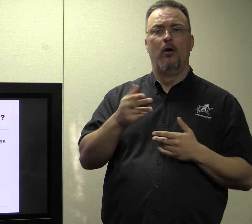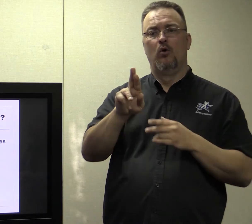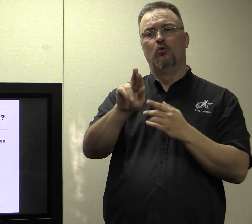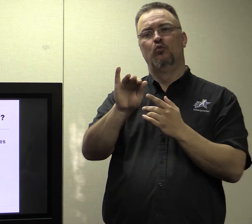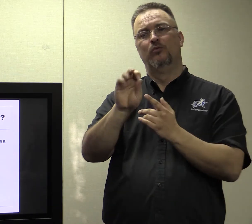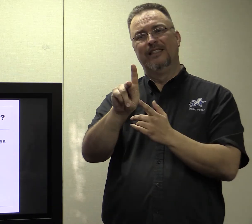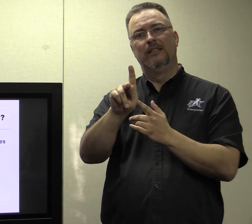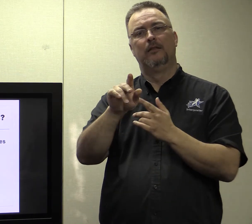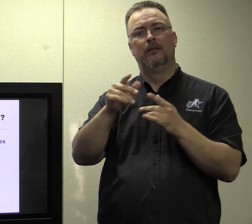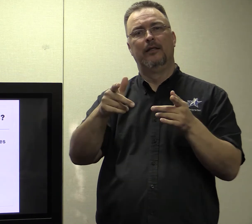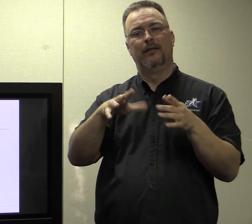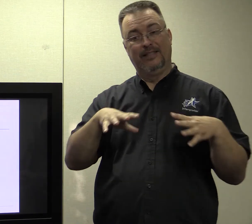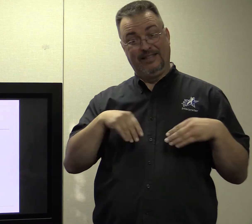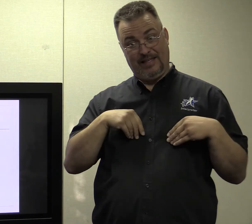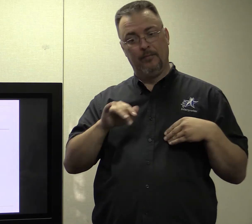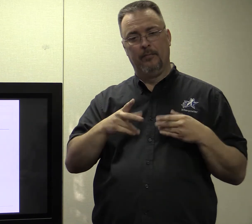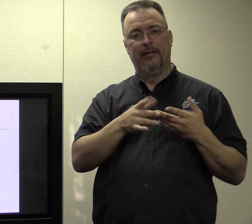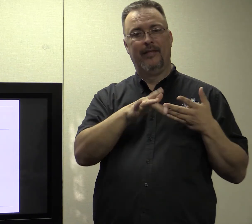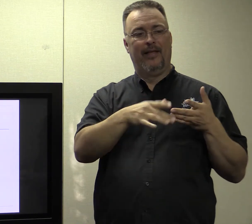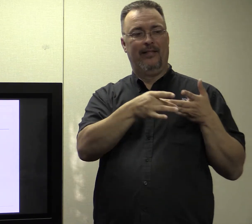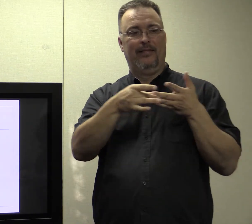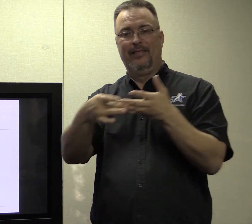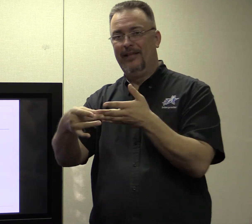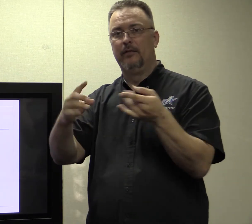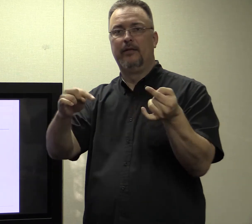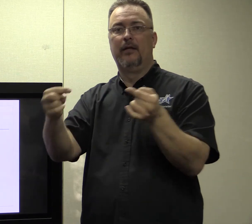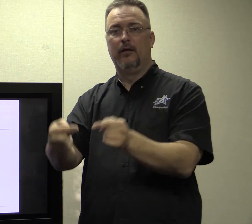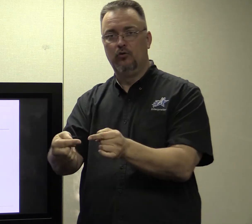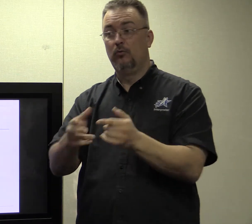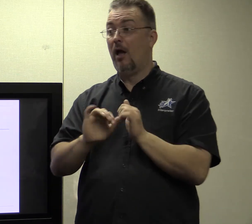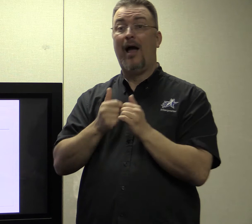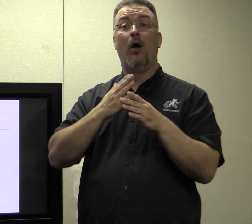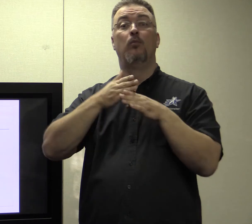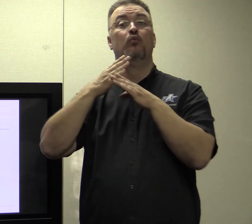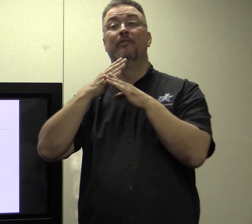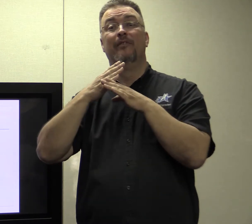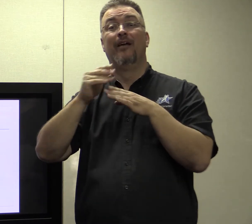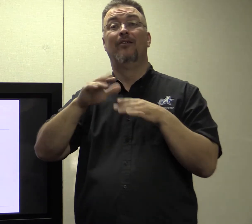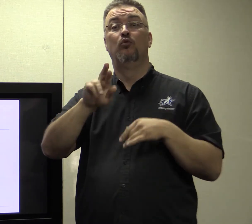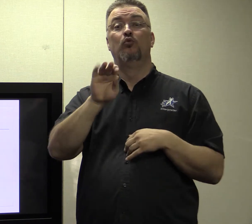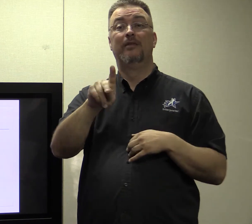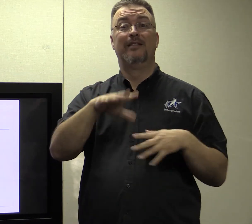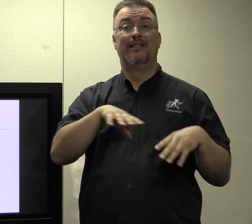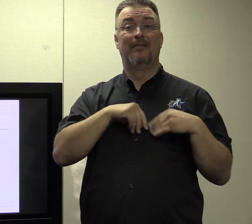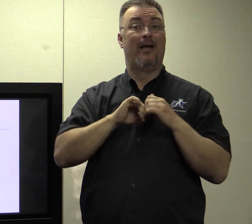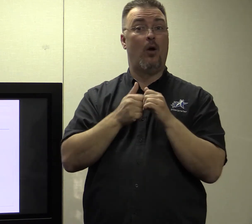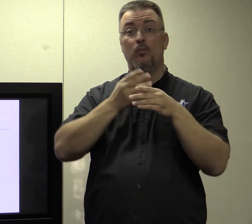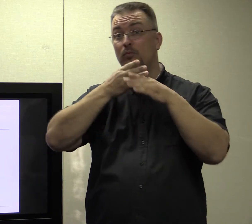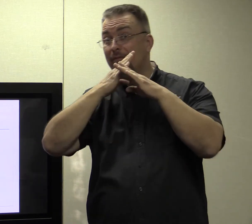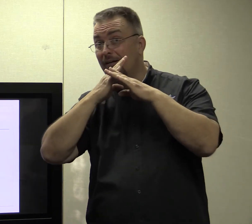to injuries. How do we prevent risk acceptance? By creating a safety